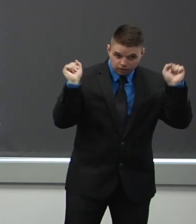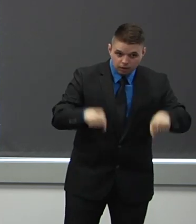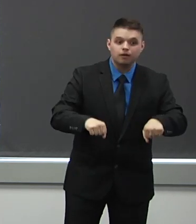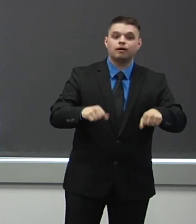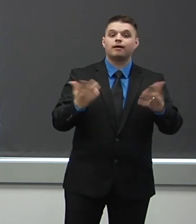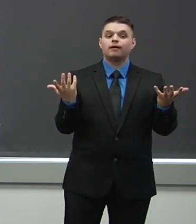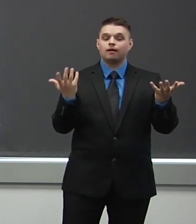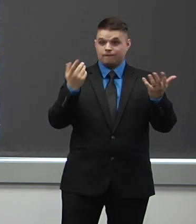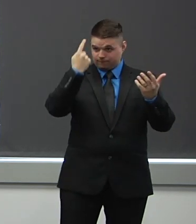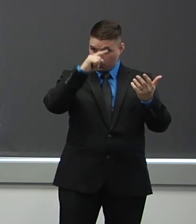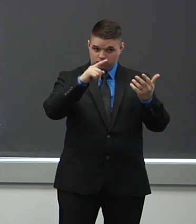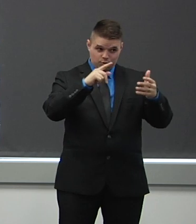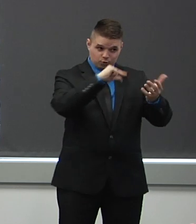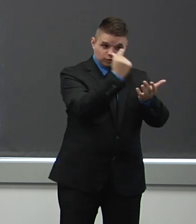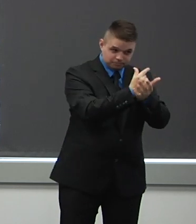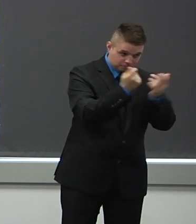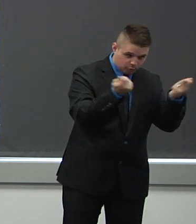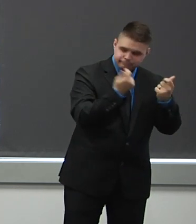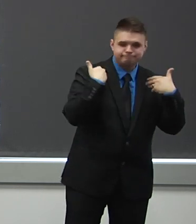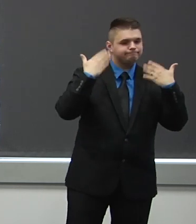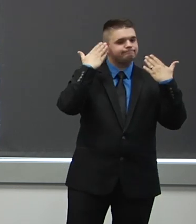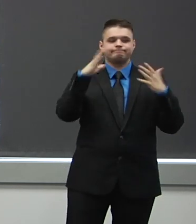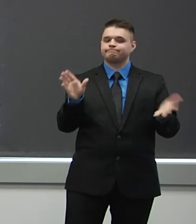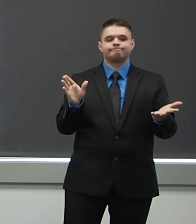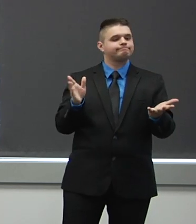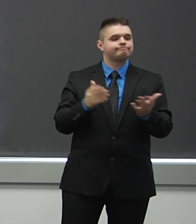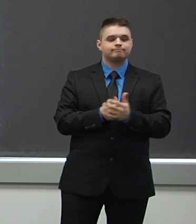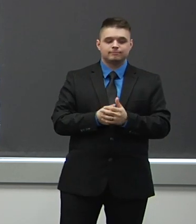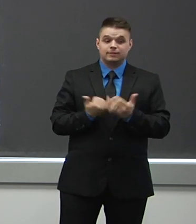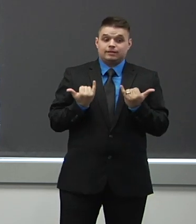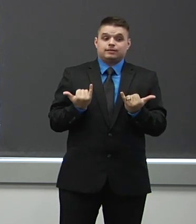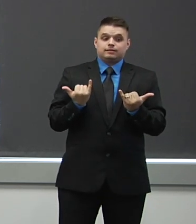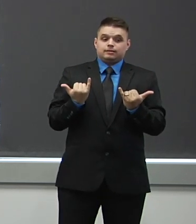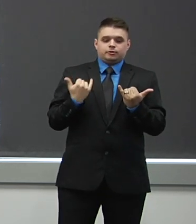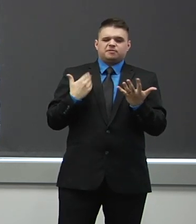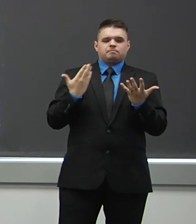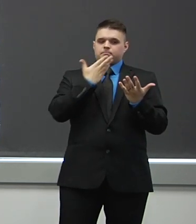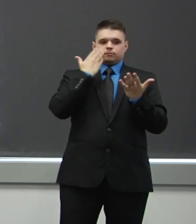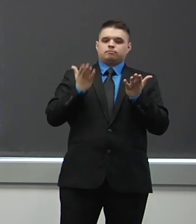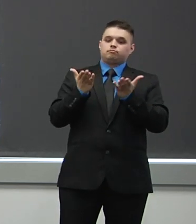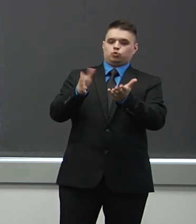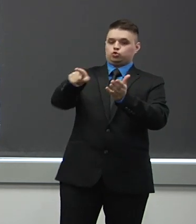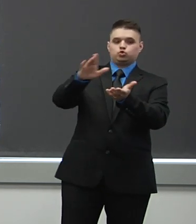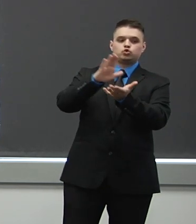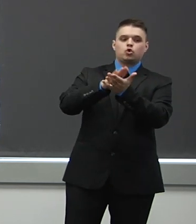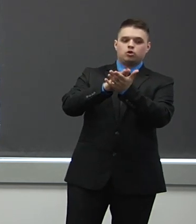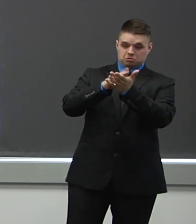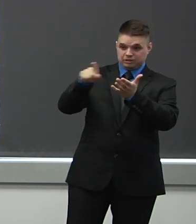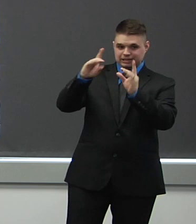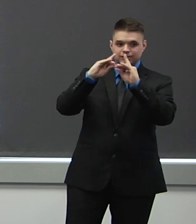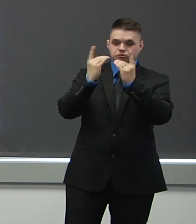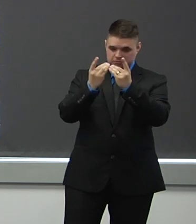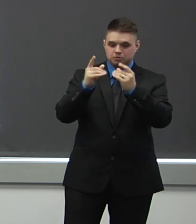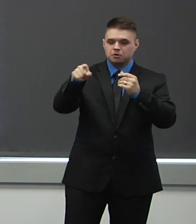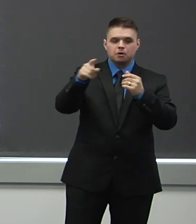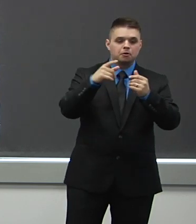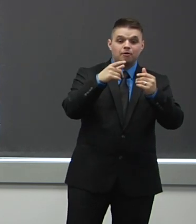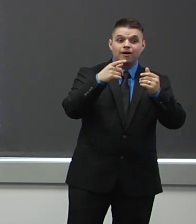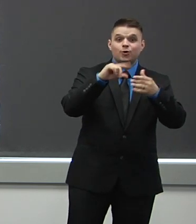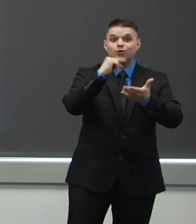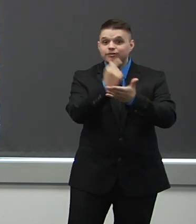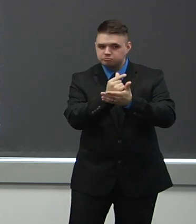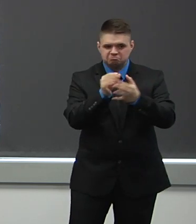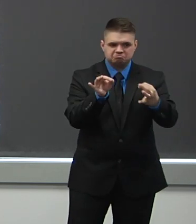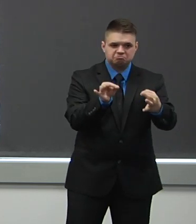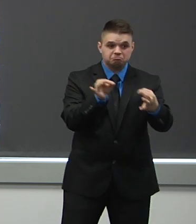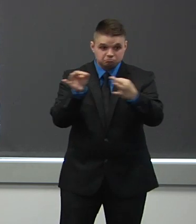putting out today does recommend to school districts that they consider rescheduling some of those events for when we know social distancing can be